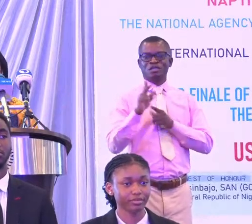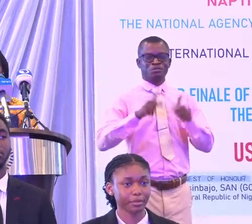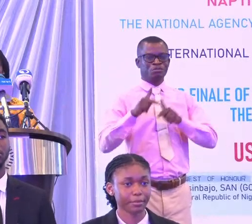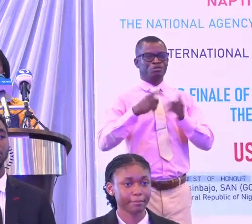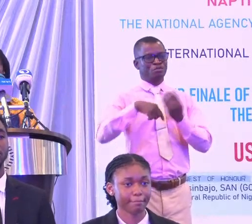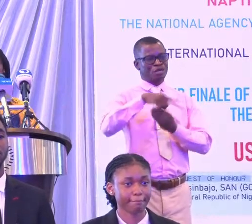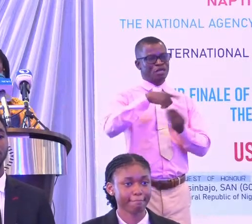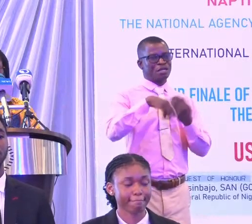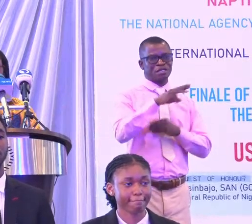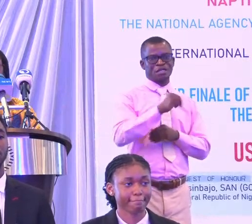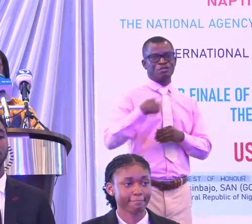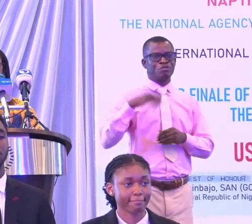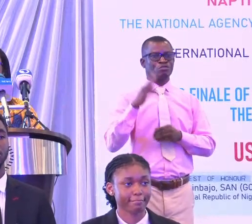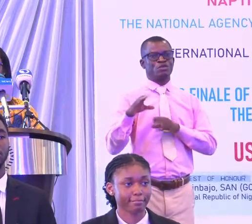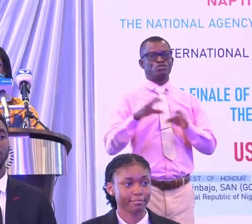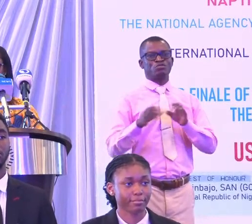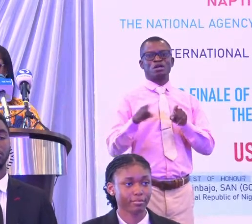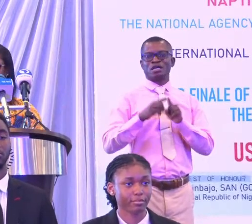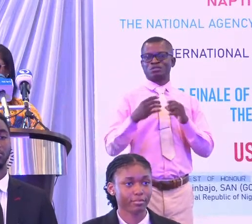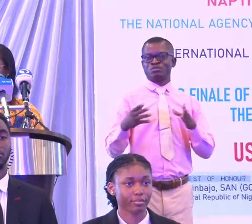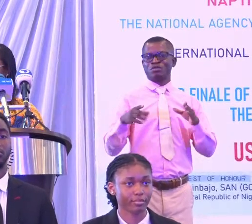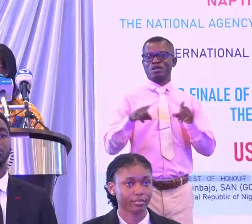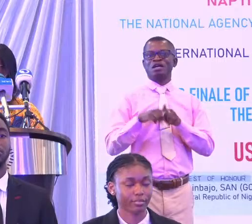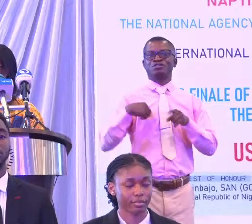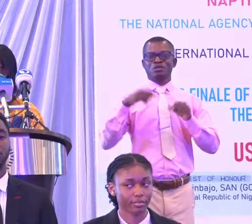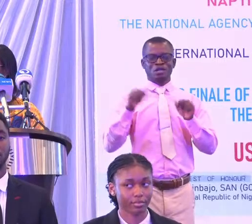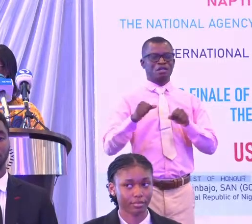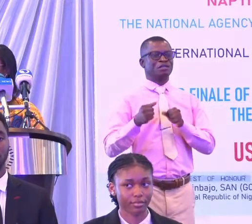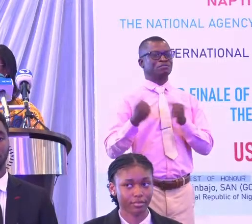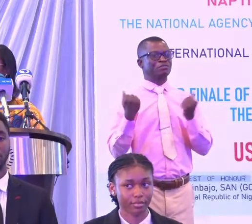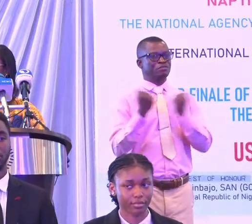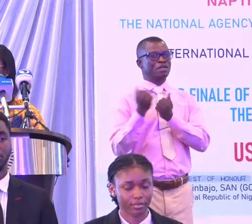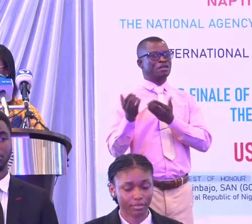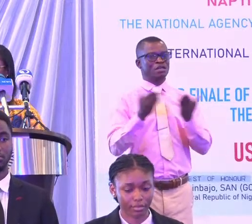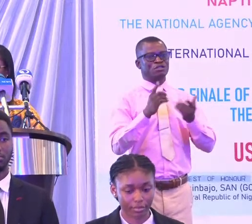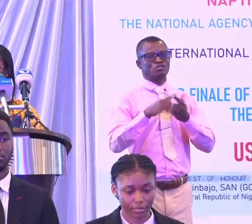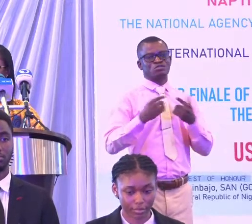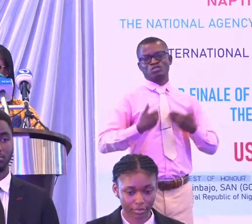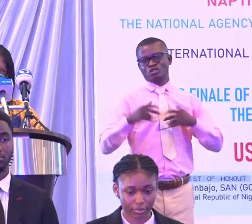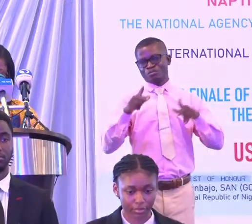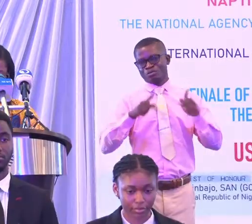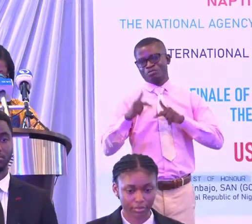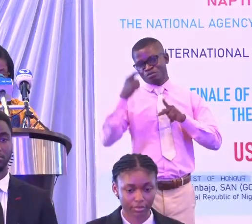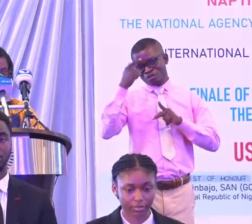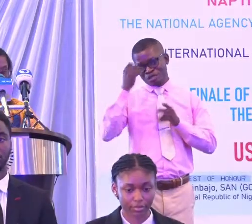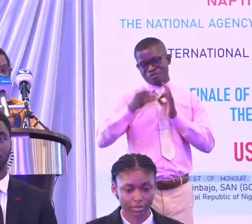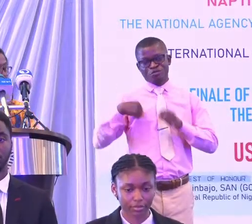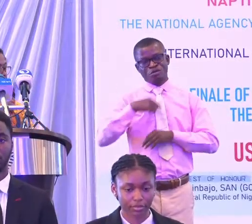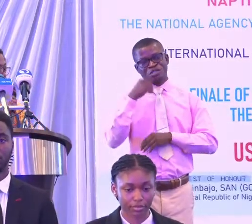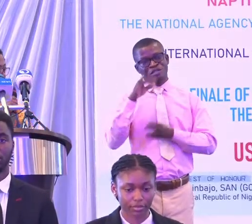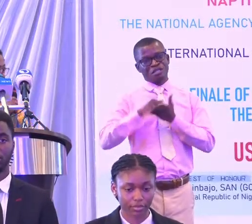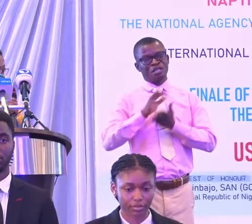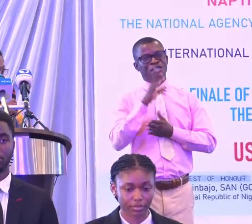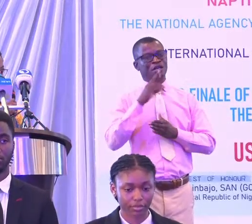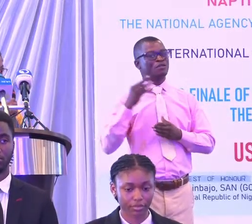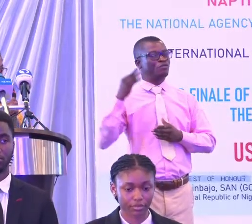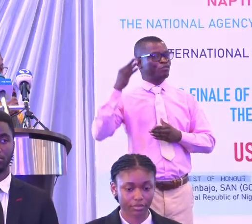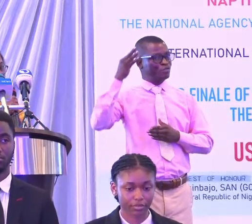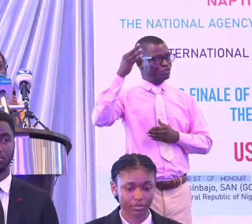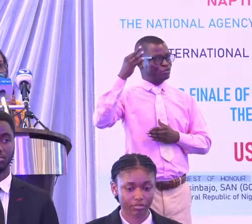are doing as much as we can to take this fight to the young people. If we say that they are the future of tomorrow, then we have to